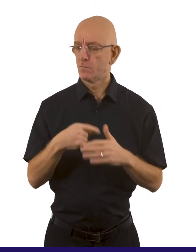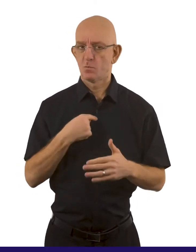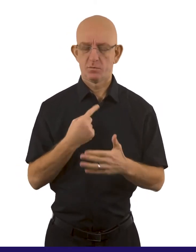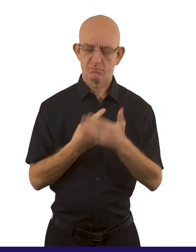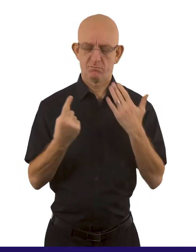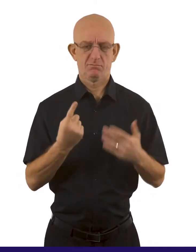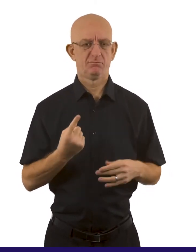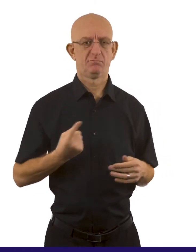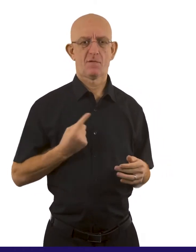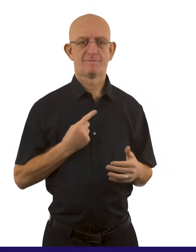Completely.